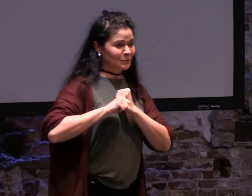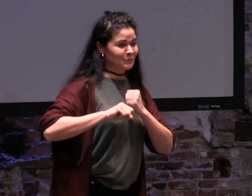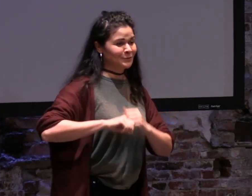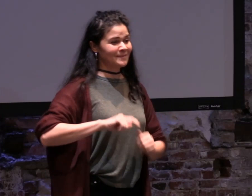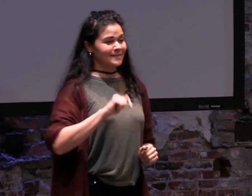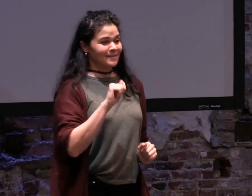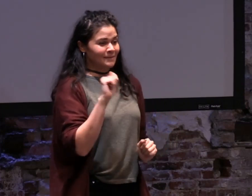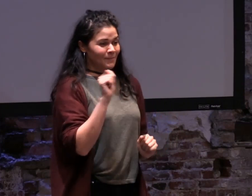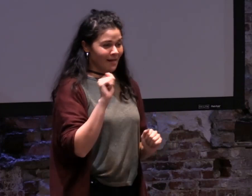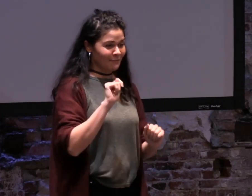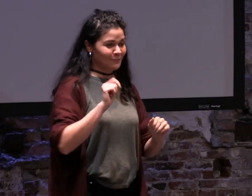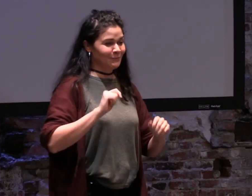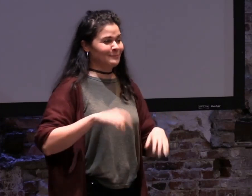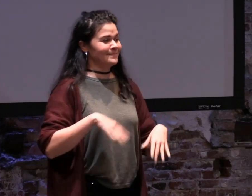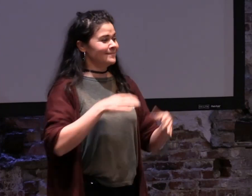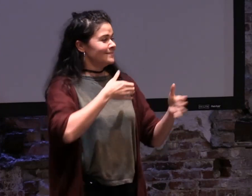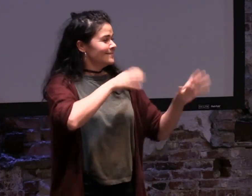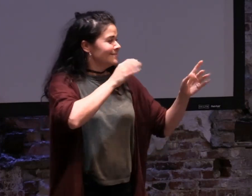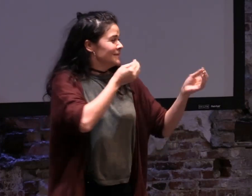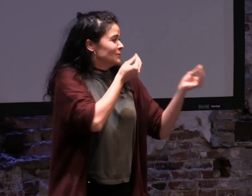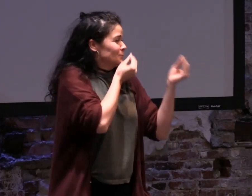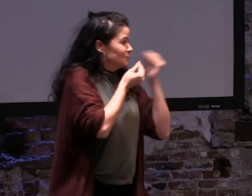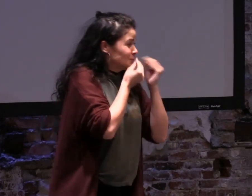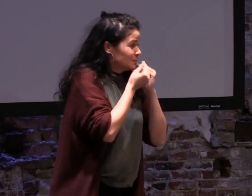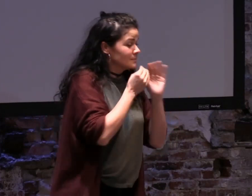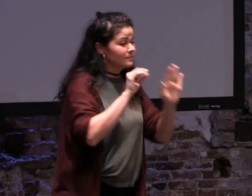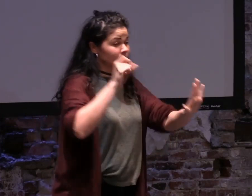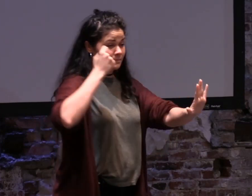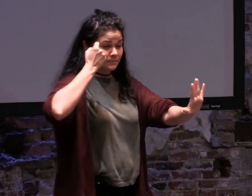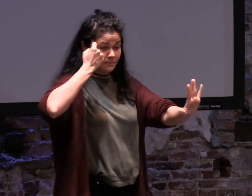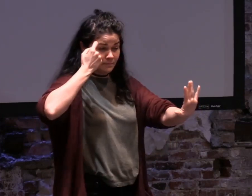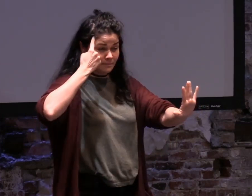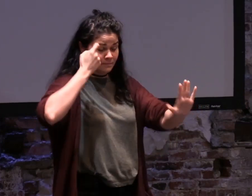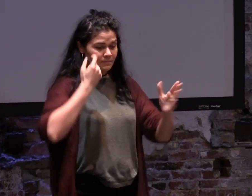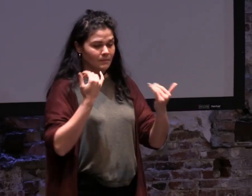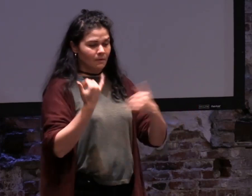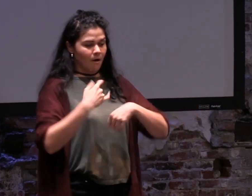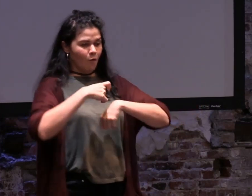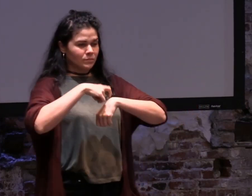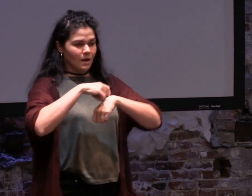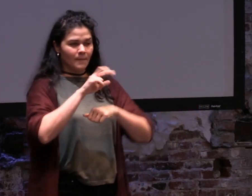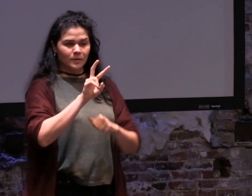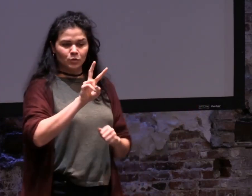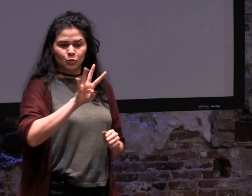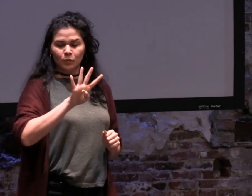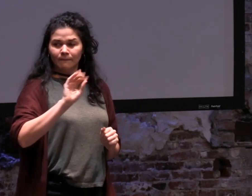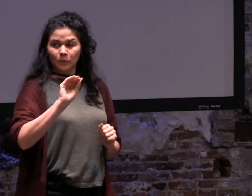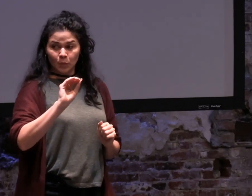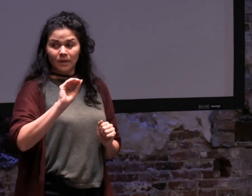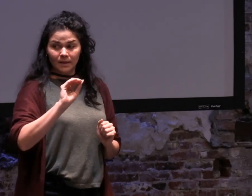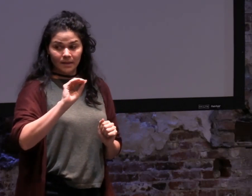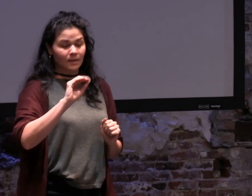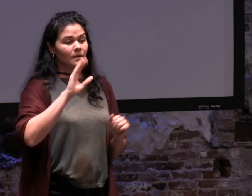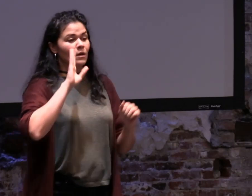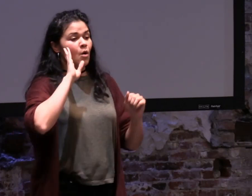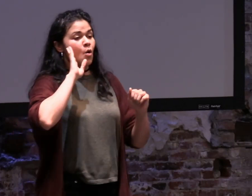Get up, stretch, take a bathroom break, get some food, nourishment. At